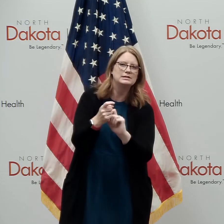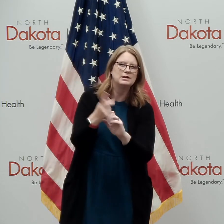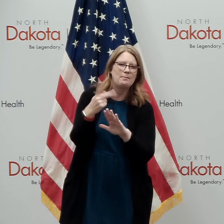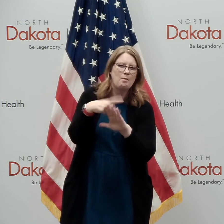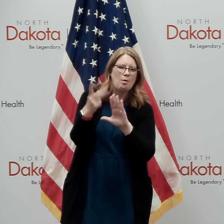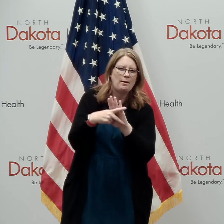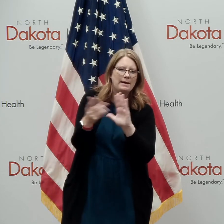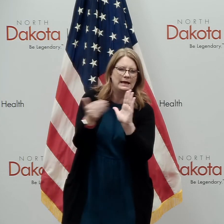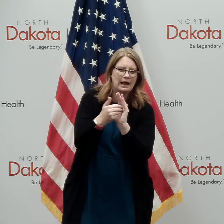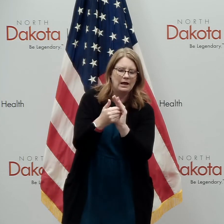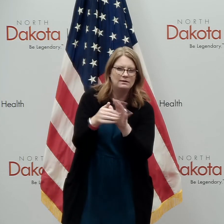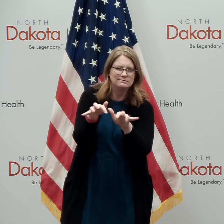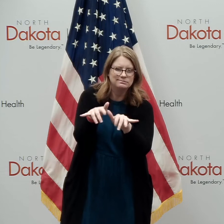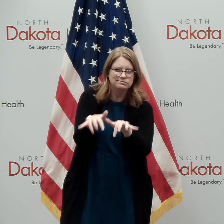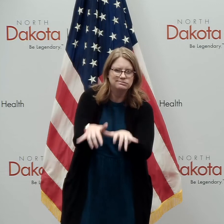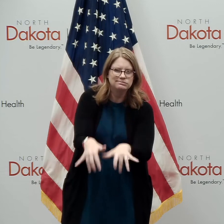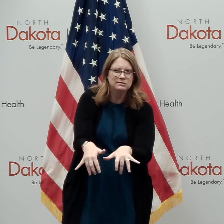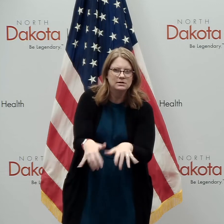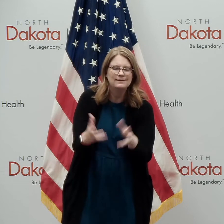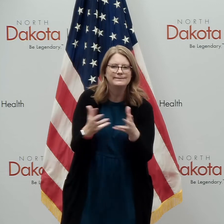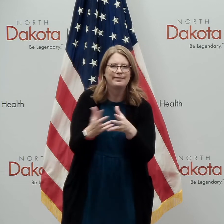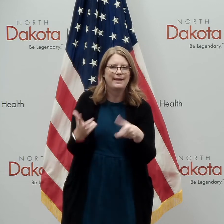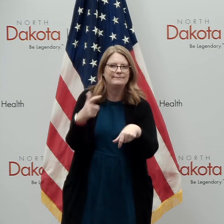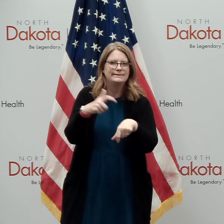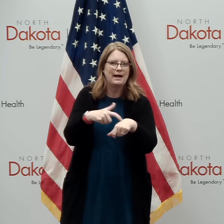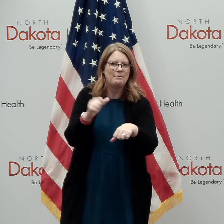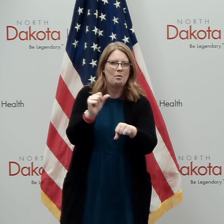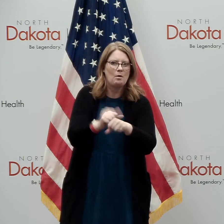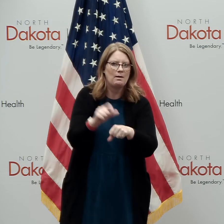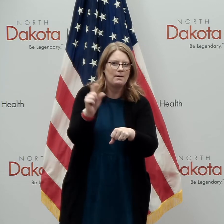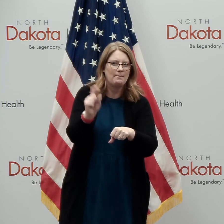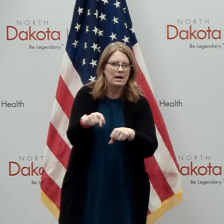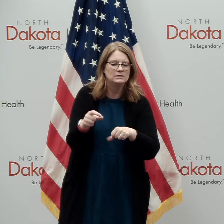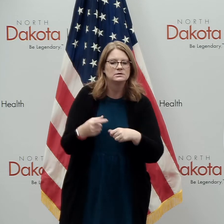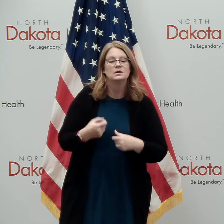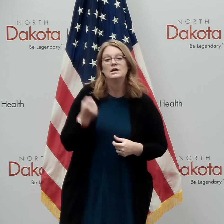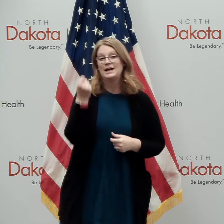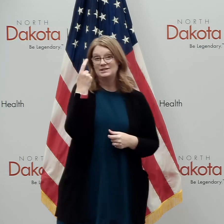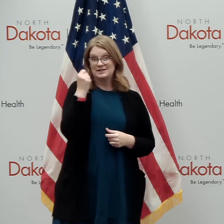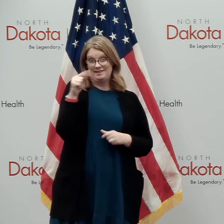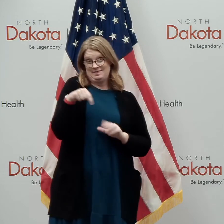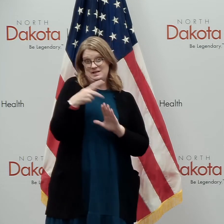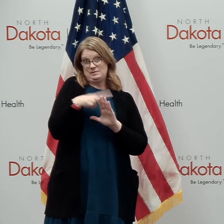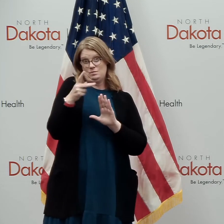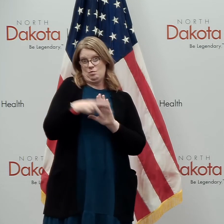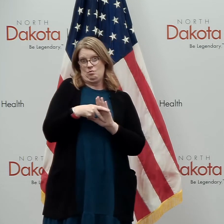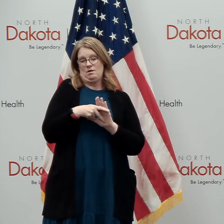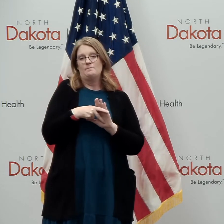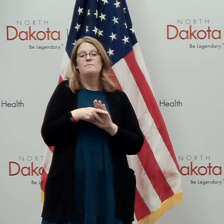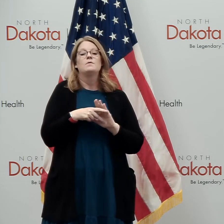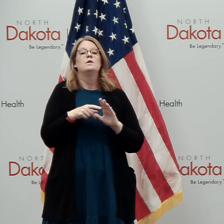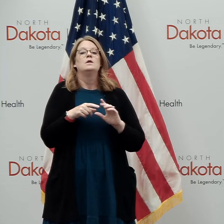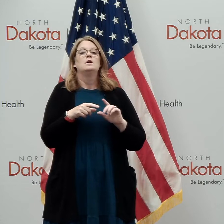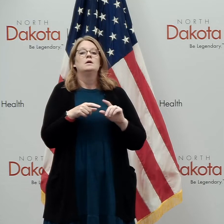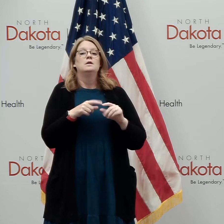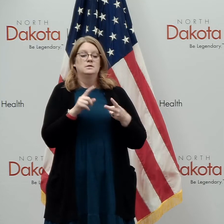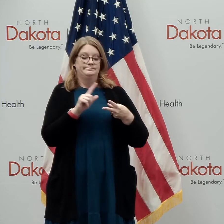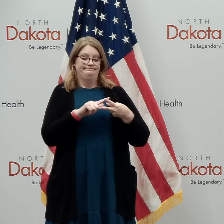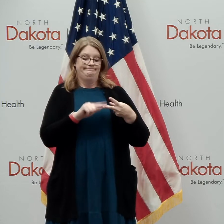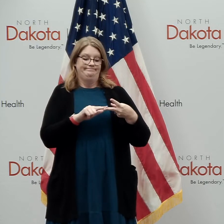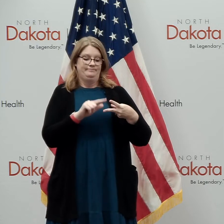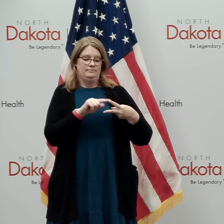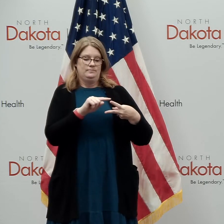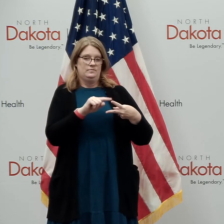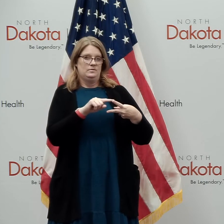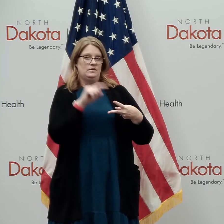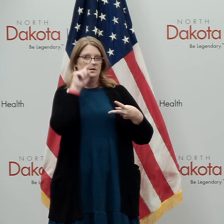and work to do that. And for this program, there's 2 things we have to program. First of all, we have to program that